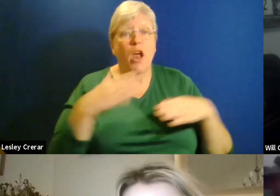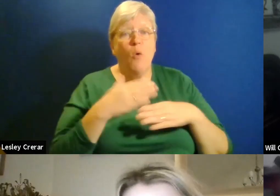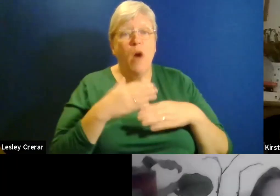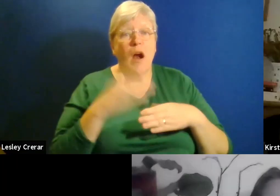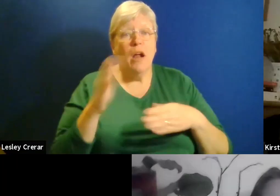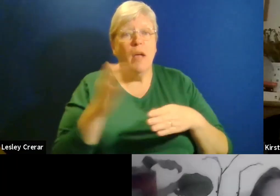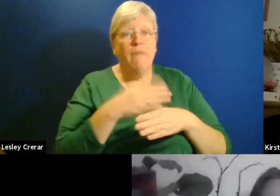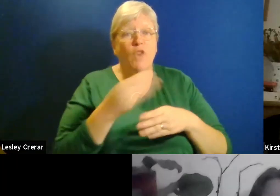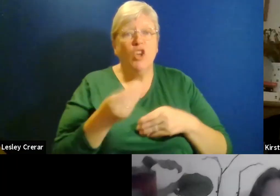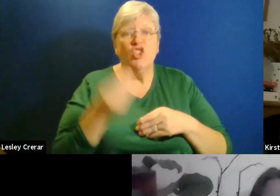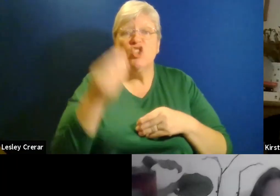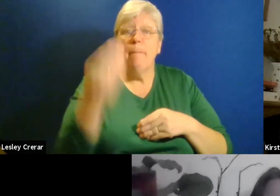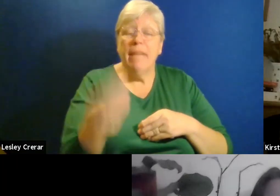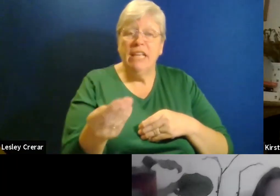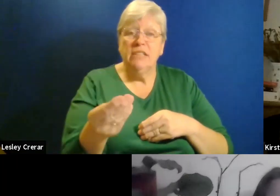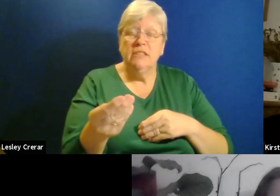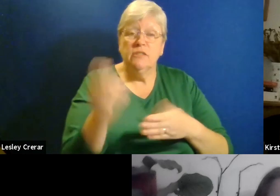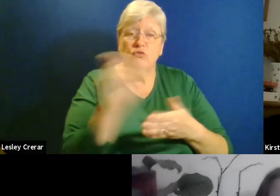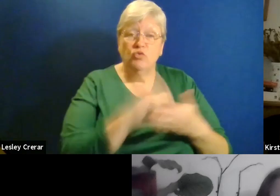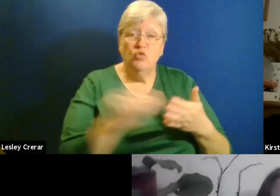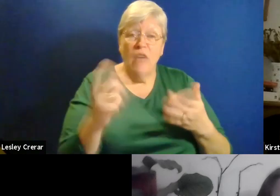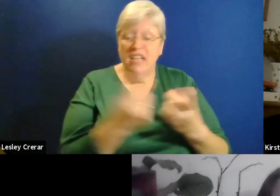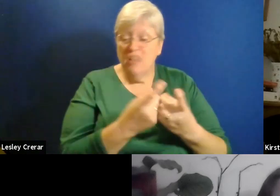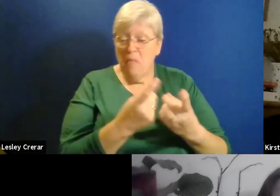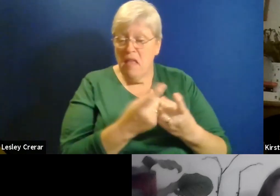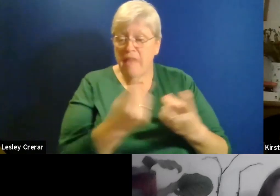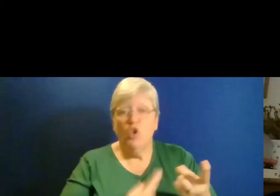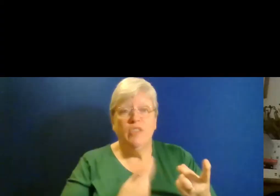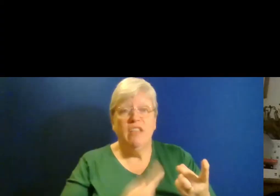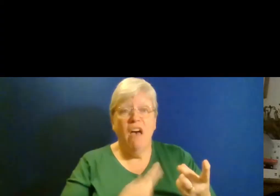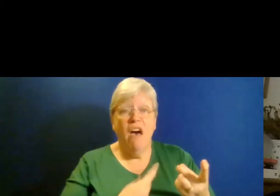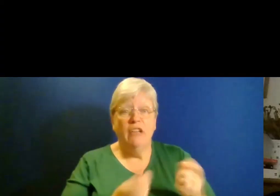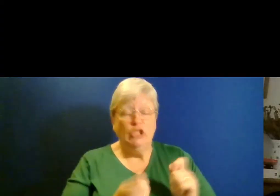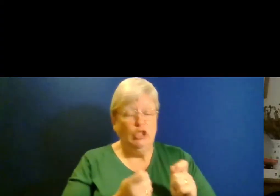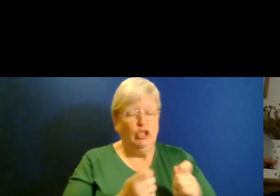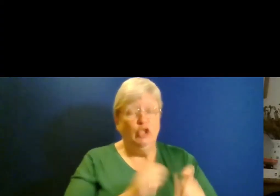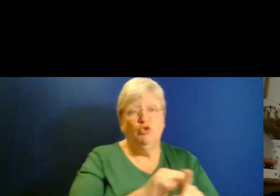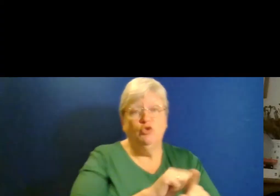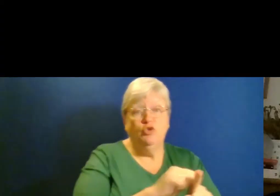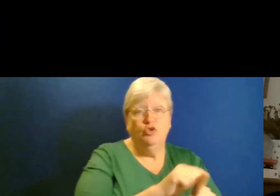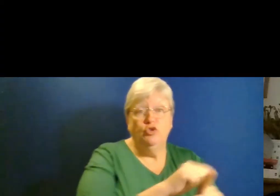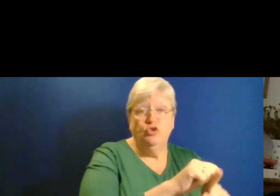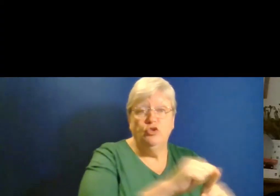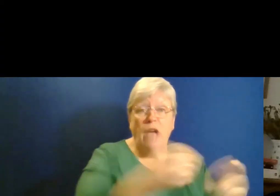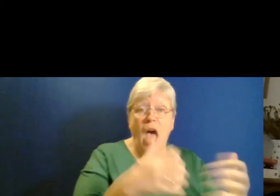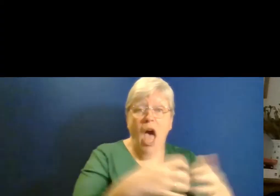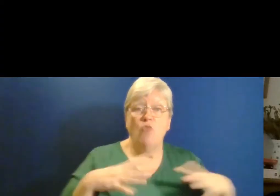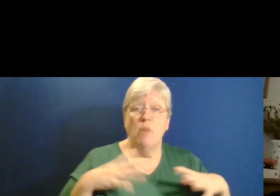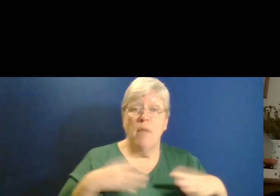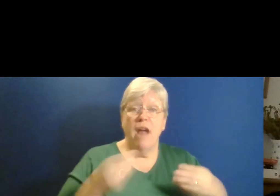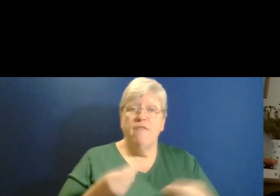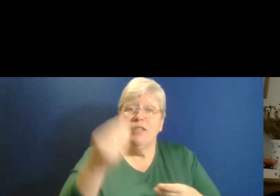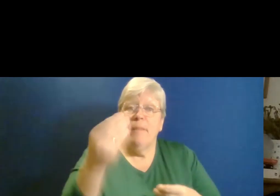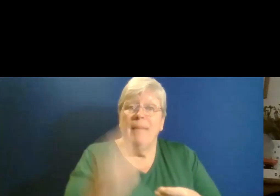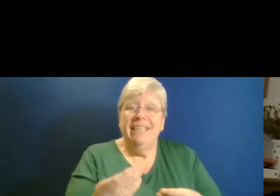it anywhere? Obviously, when you write something for yourself, you're not necessarily thinking about the audience, but how do you prepare it before you submit it